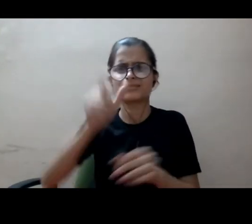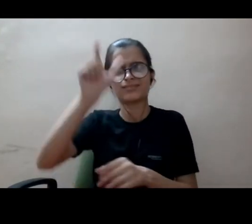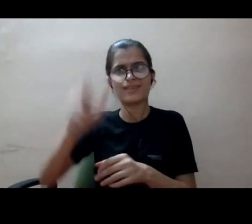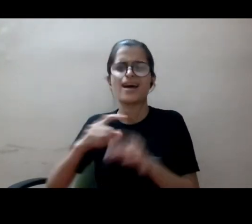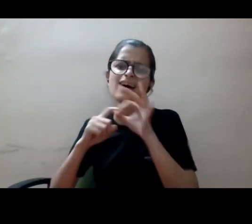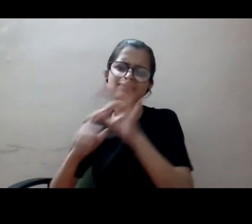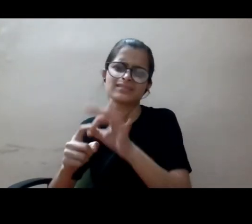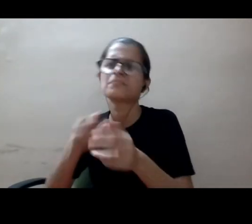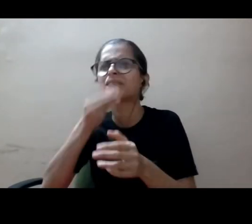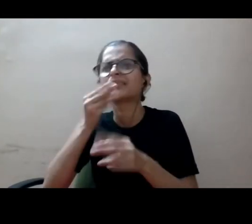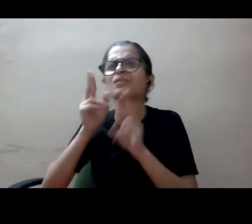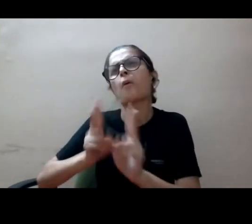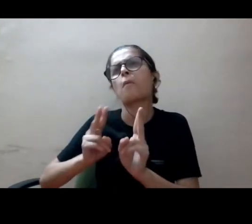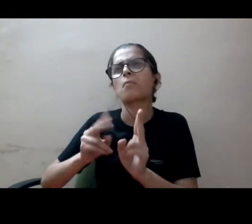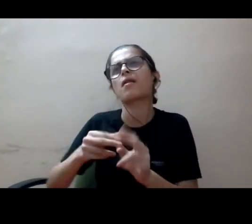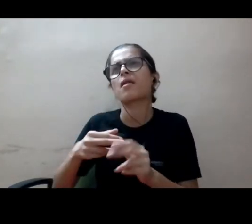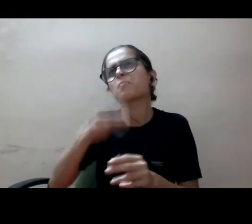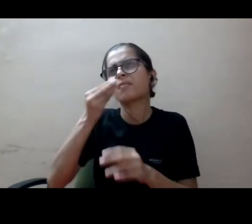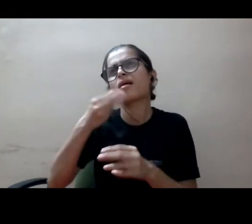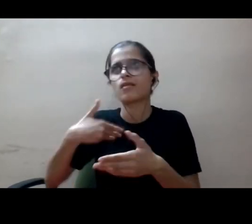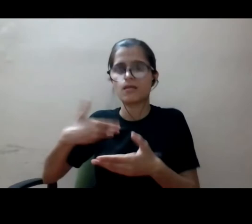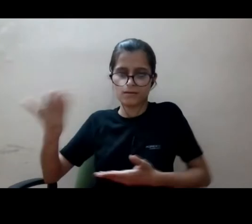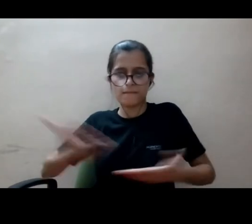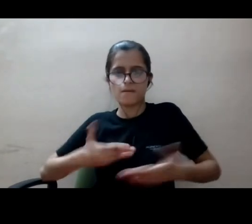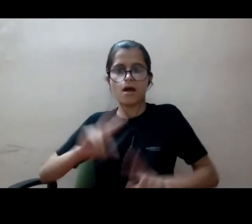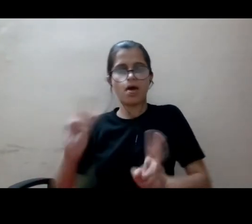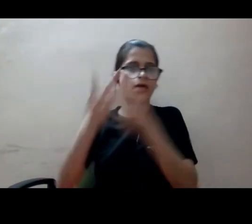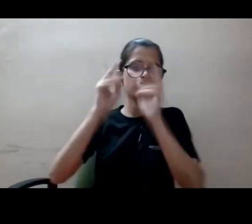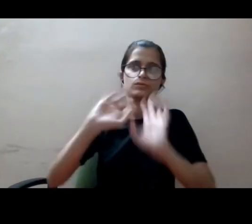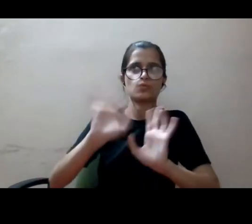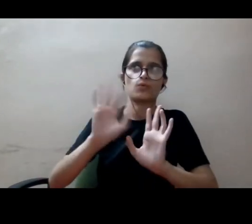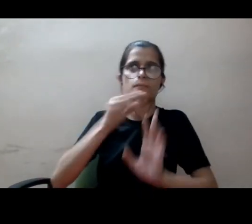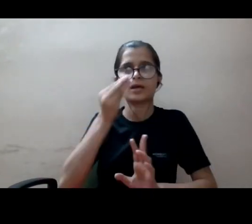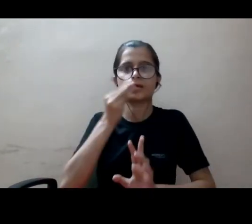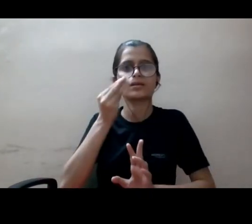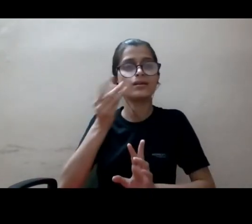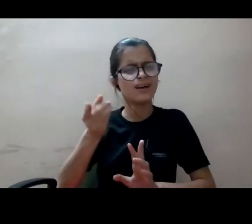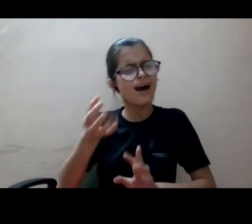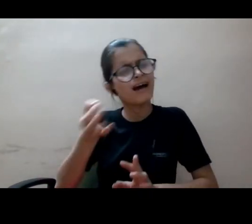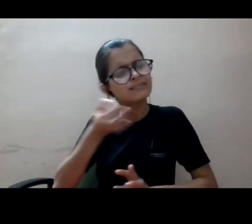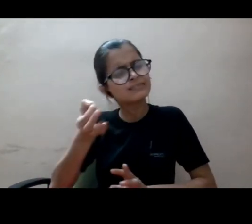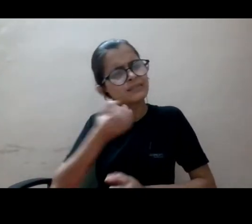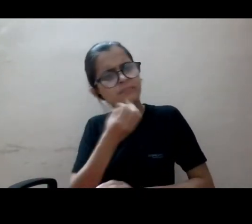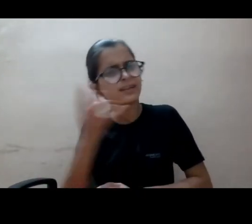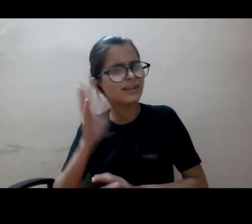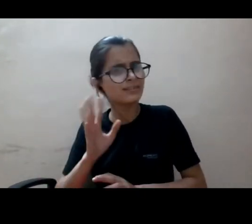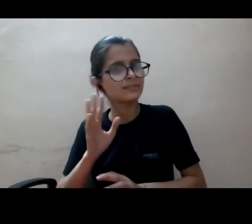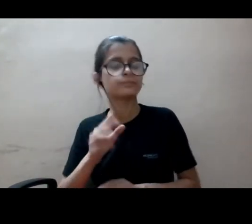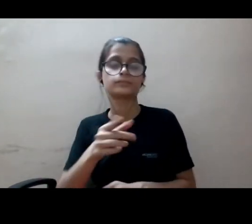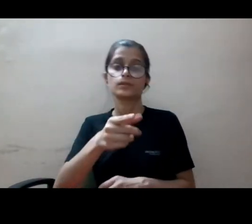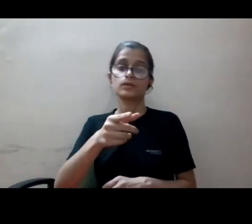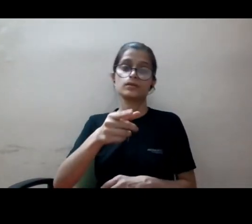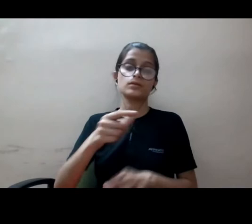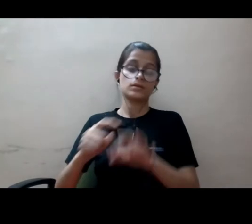normal with me. Don't behave like a stranger with me. I have to say that's one of the